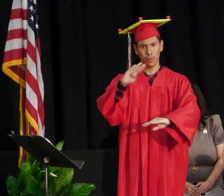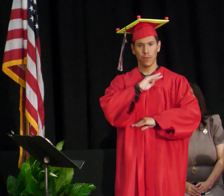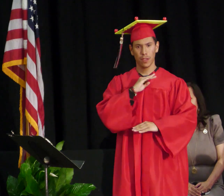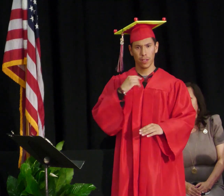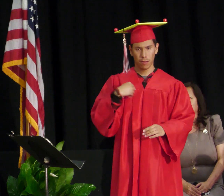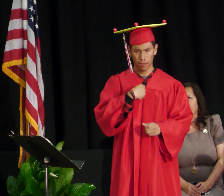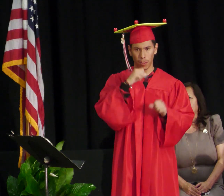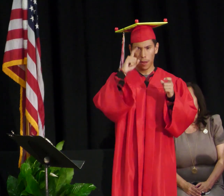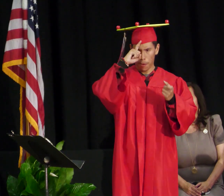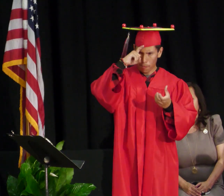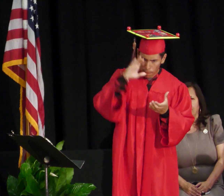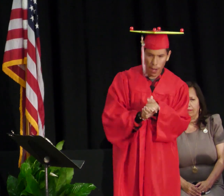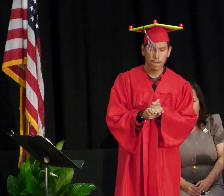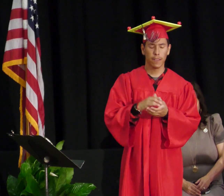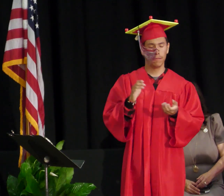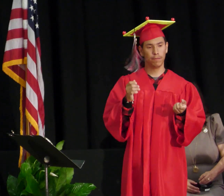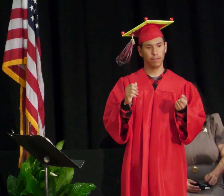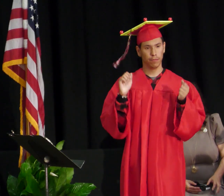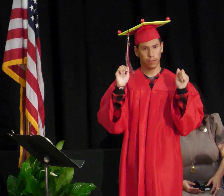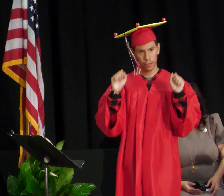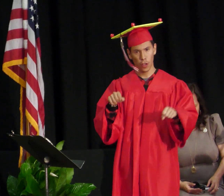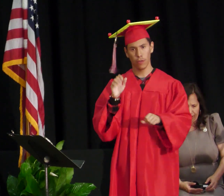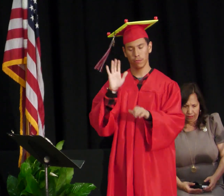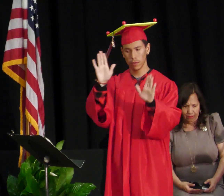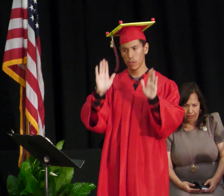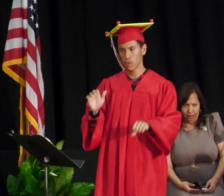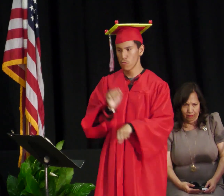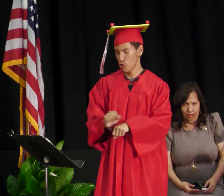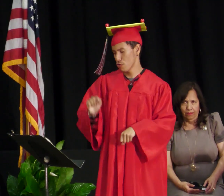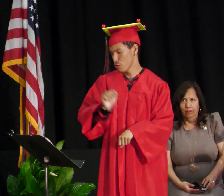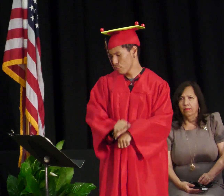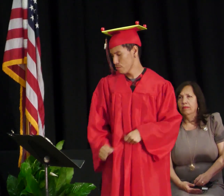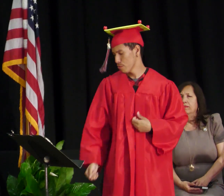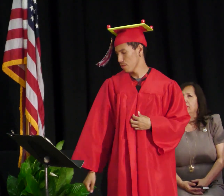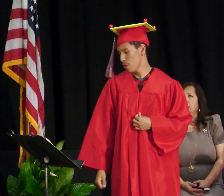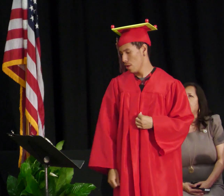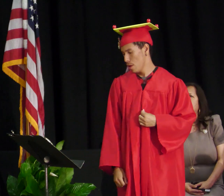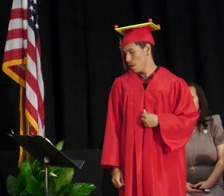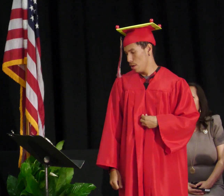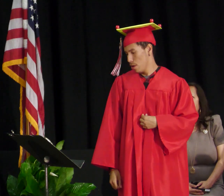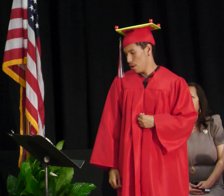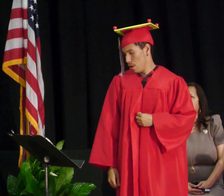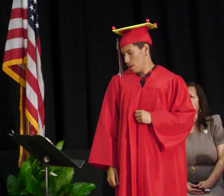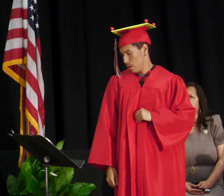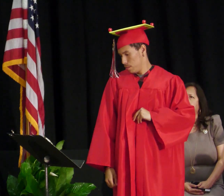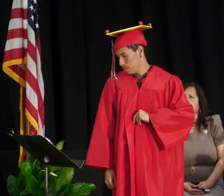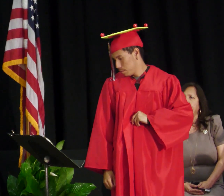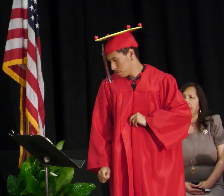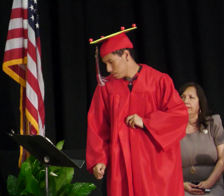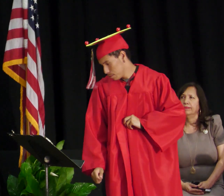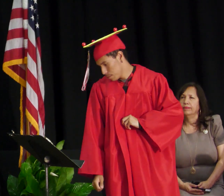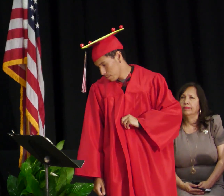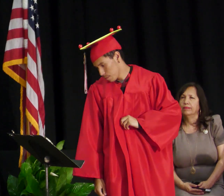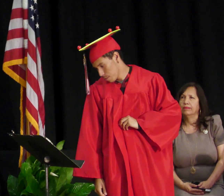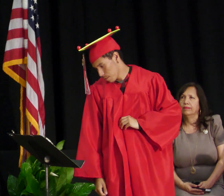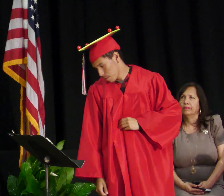The only way we'll truly be satisfied to do what we believe is great work.